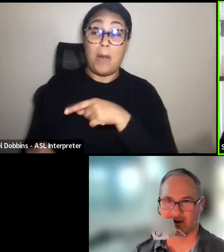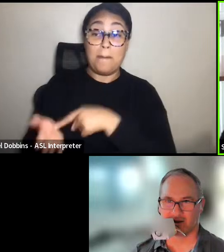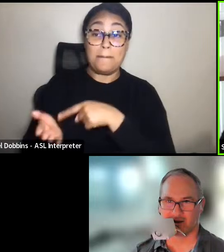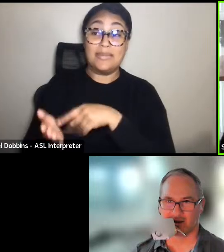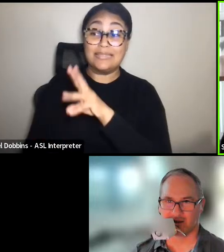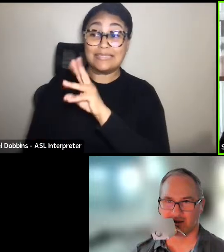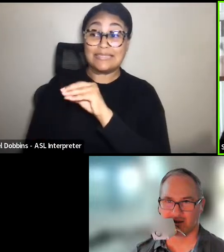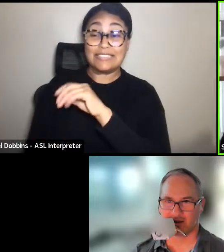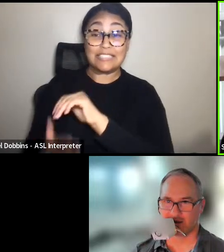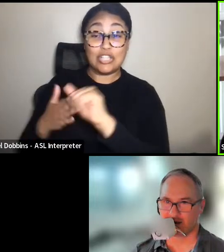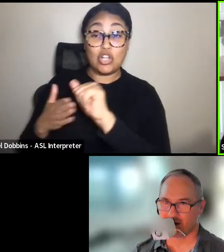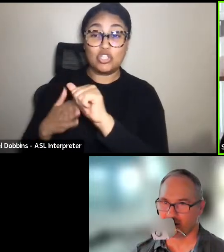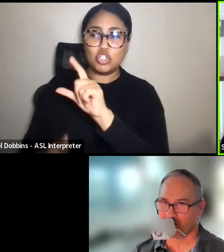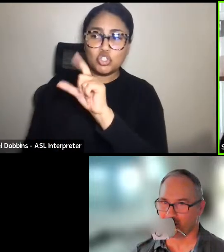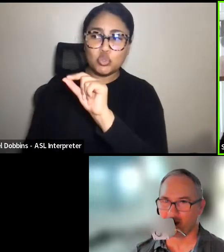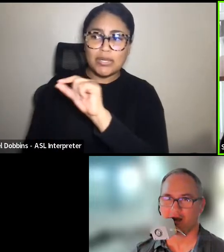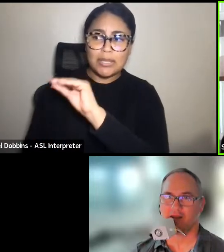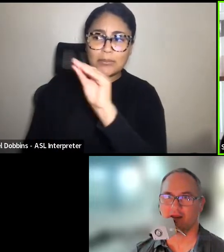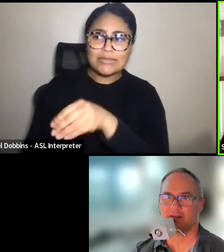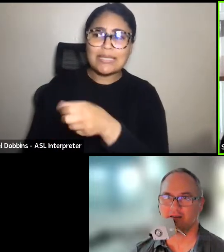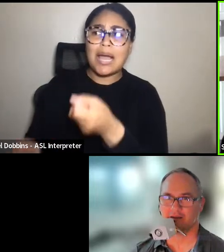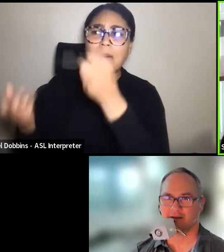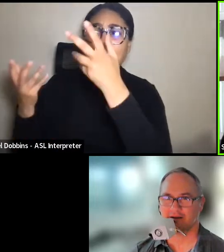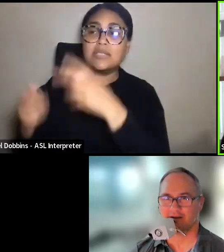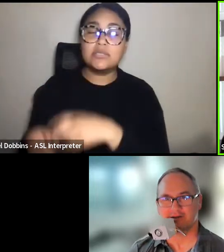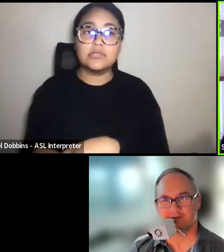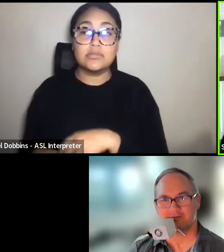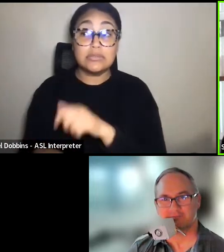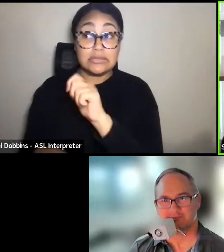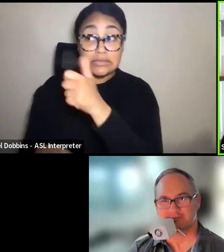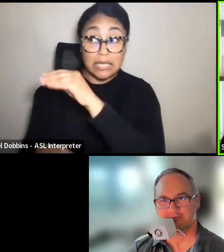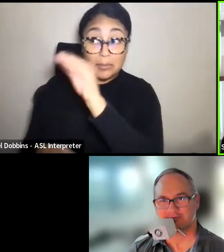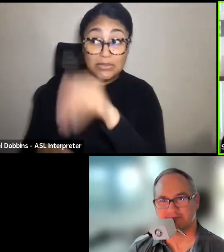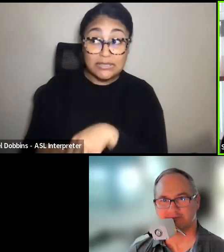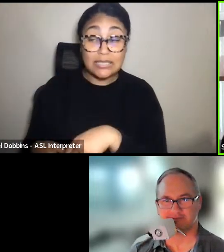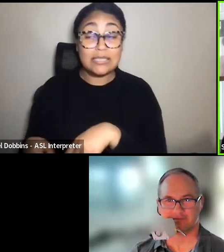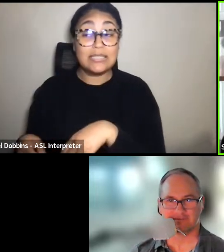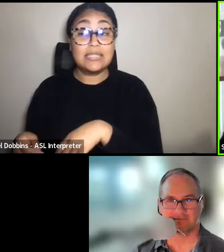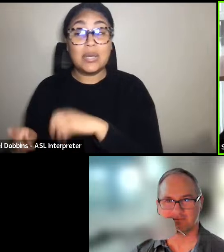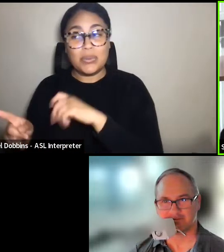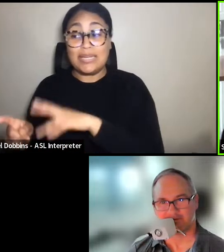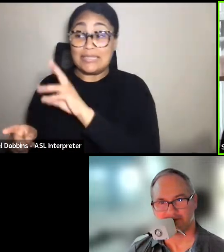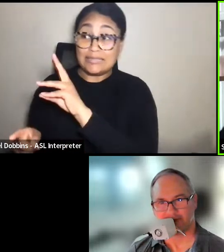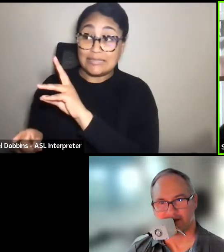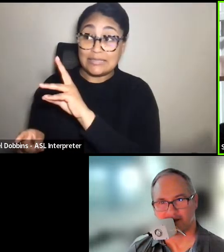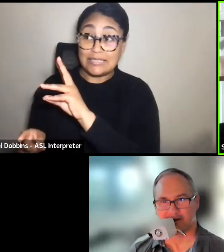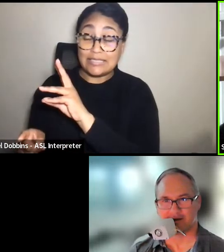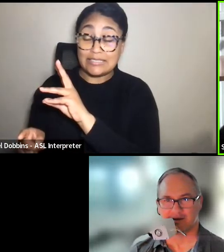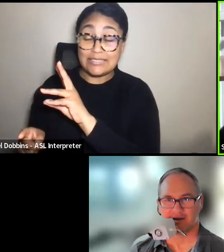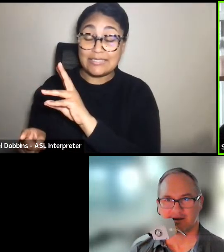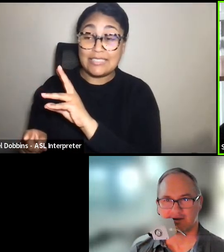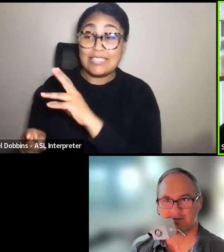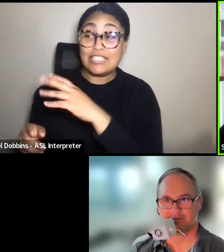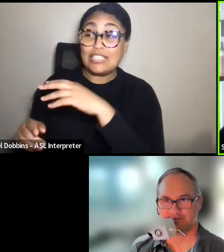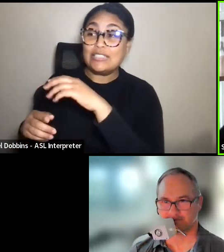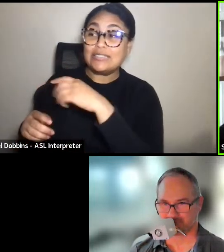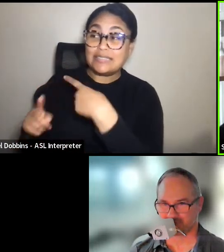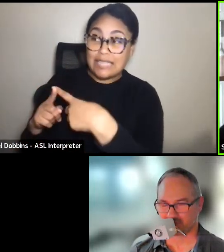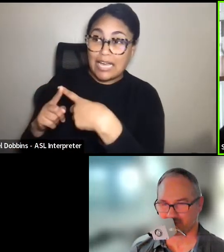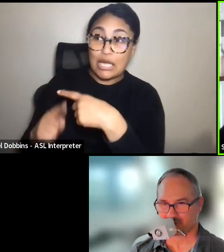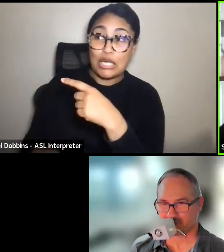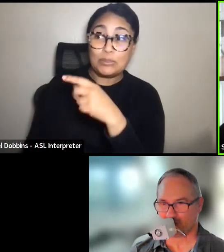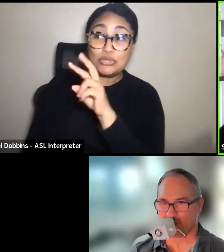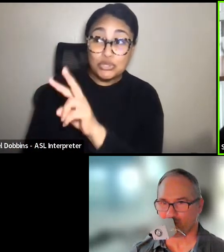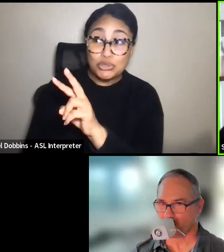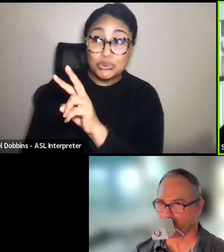what's 20%? Okay, what's 10%? Okay, $6 times 2. $12, right? Critical thinking, but not necessarily